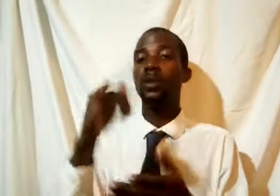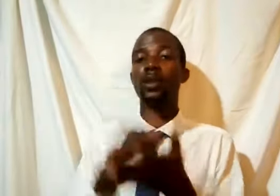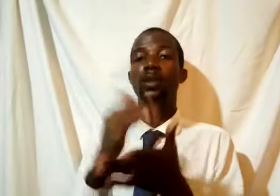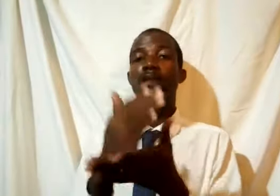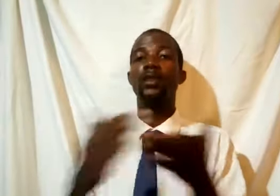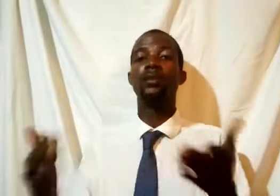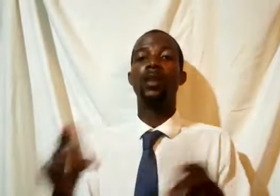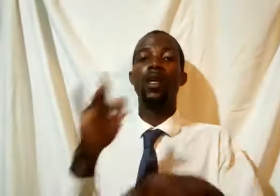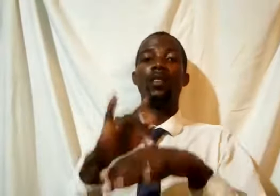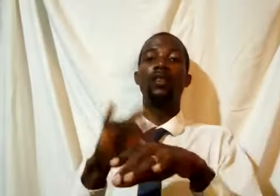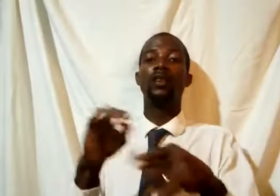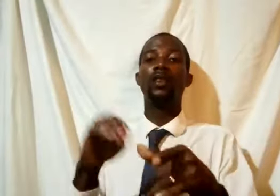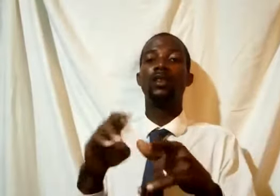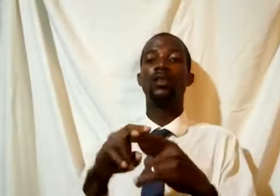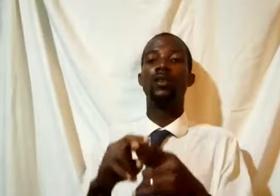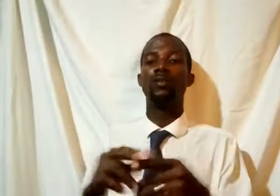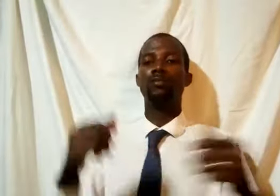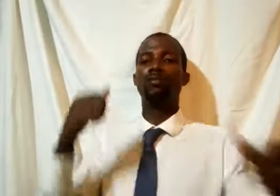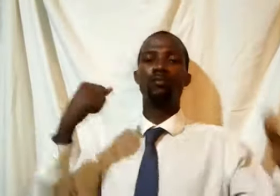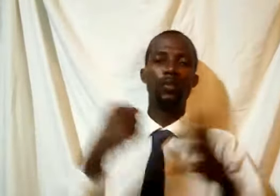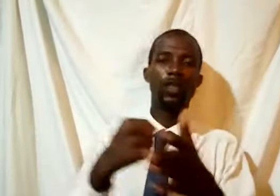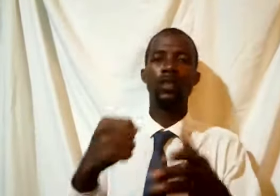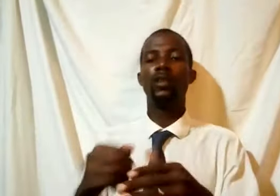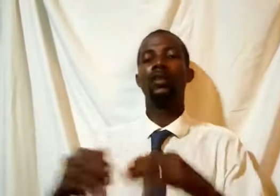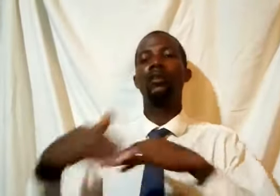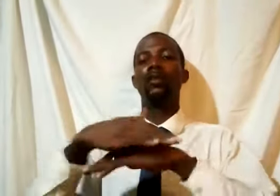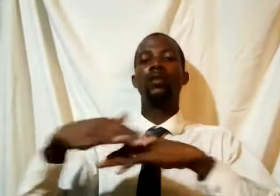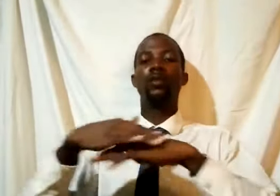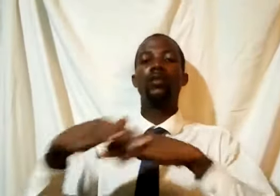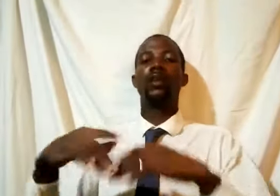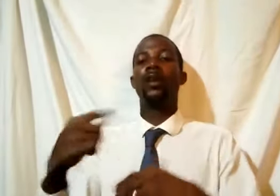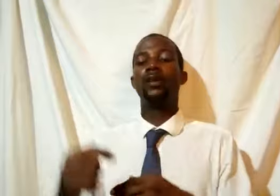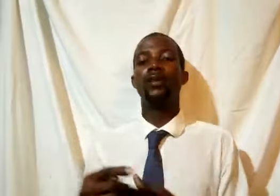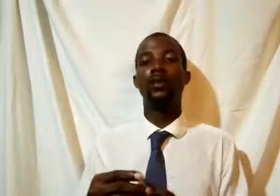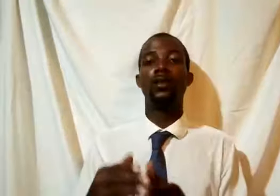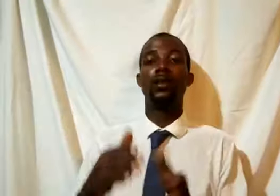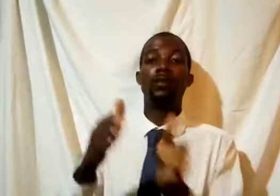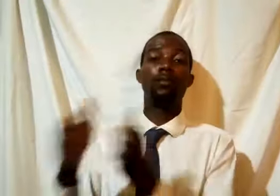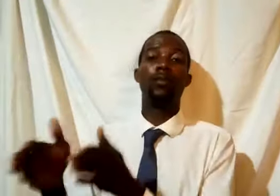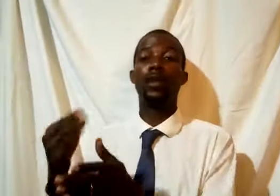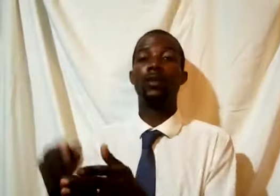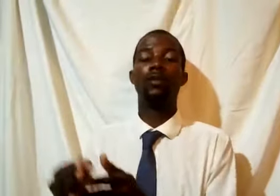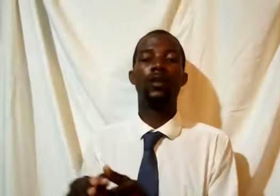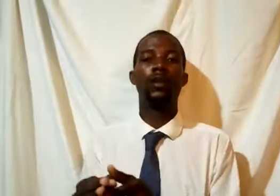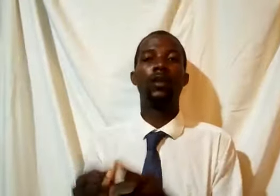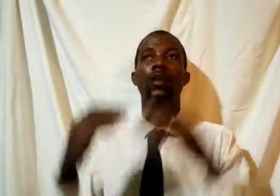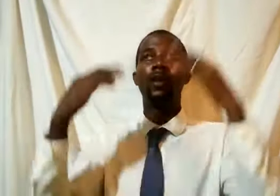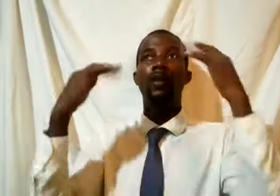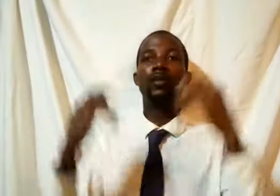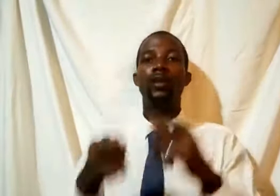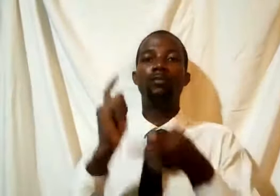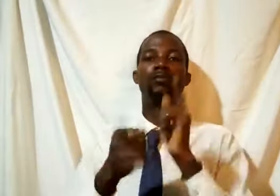surface. Examples: the sound of the rain drumming against my window.